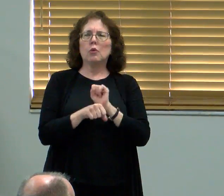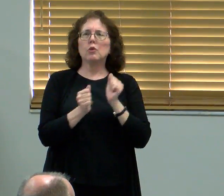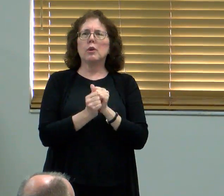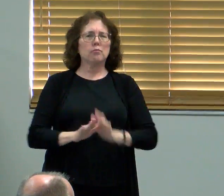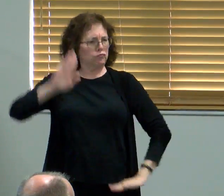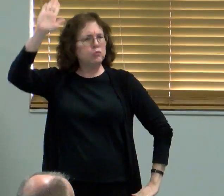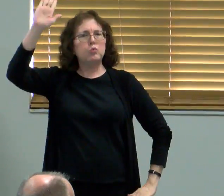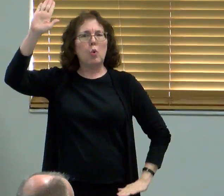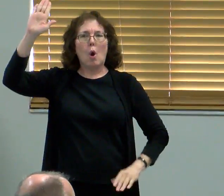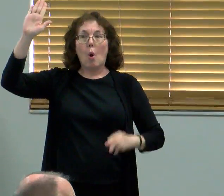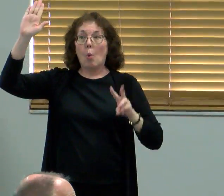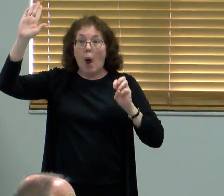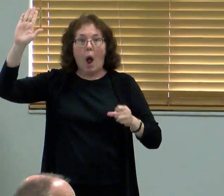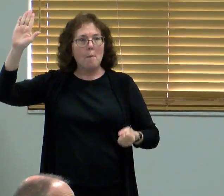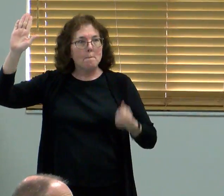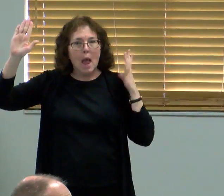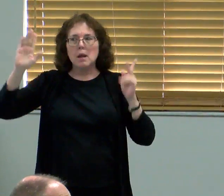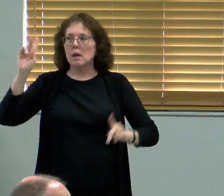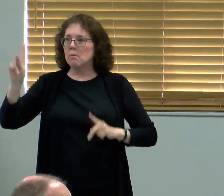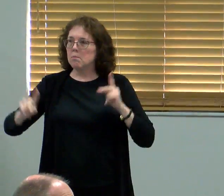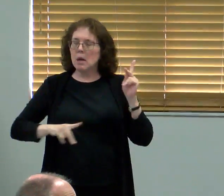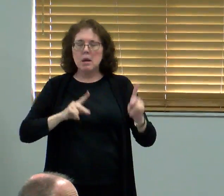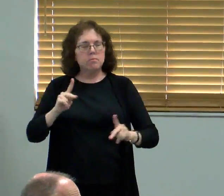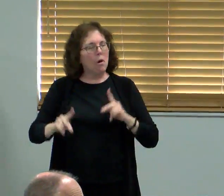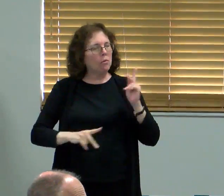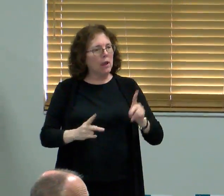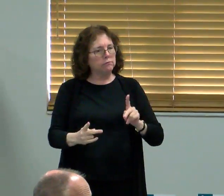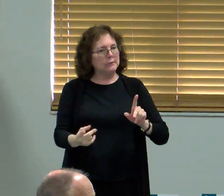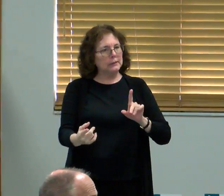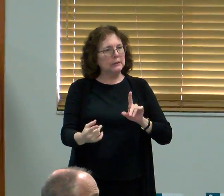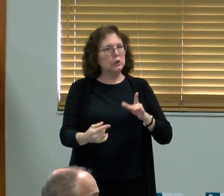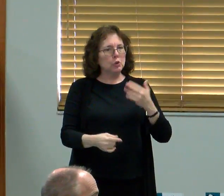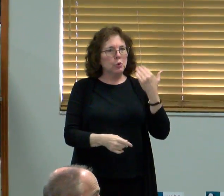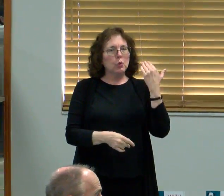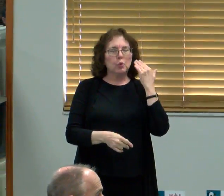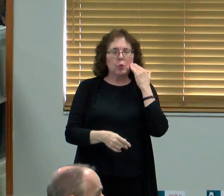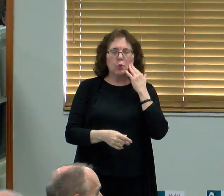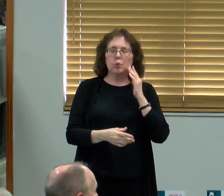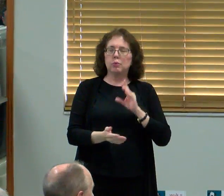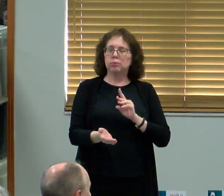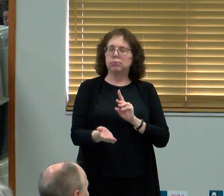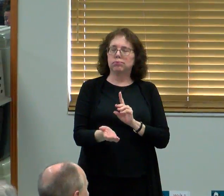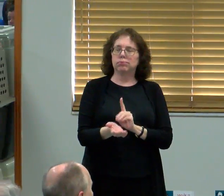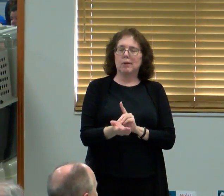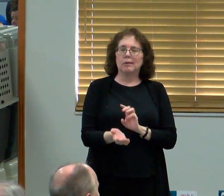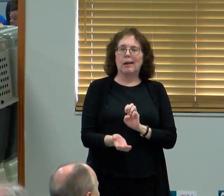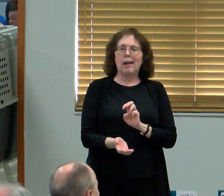who has had, wow, it's a lot of people in this room who've impacted Dr. Ebner.